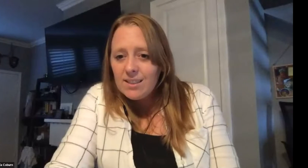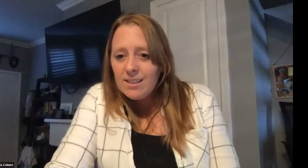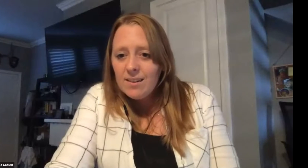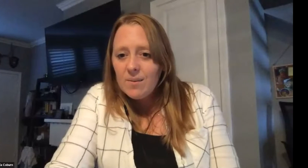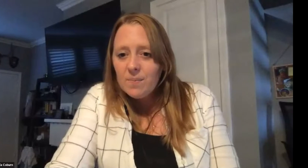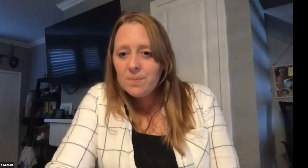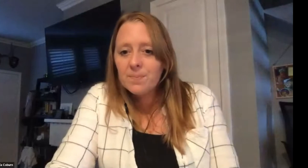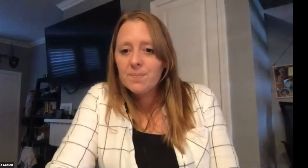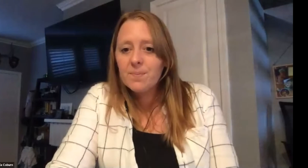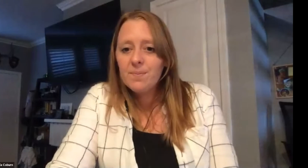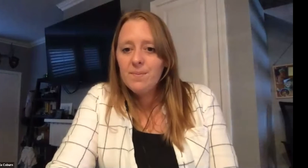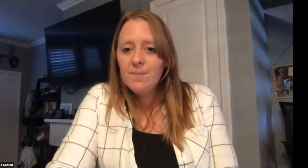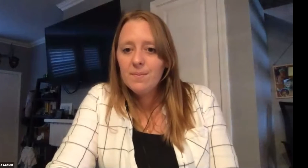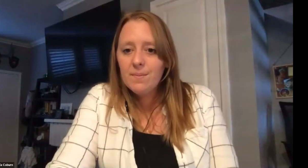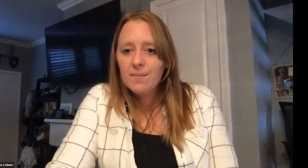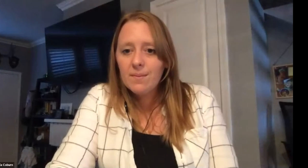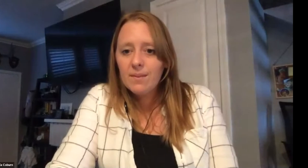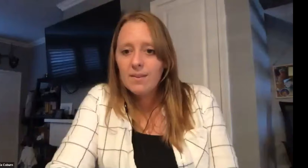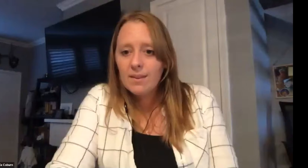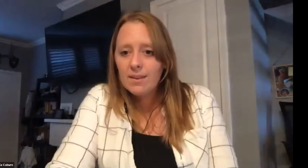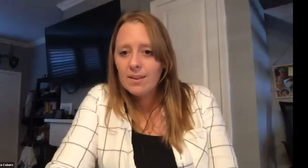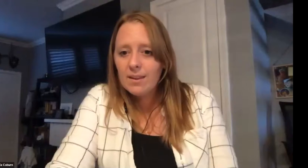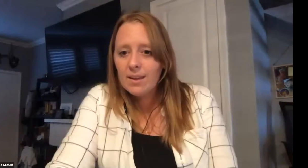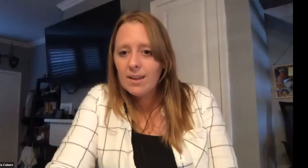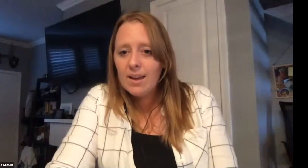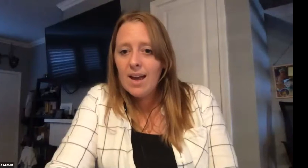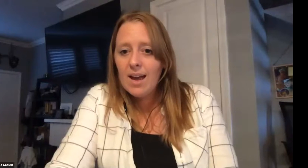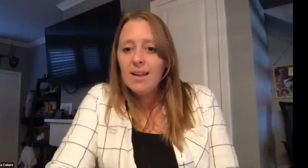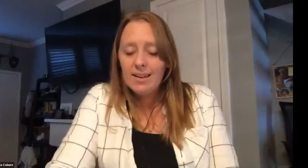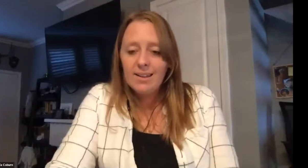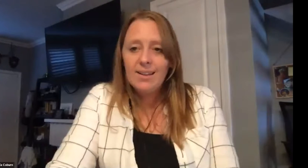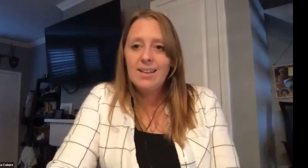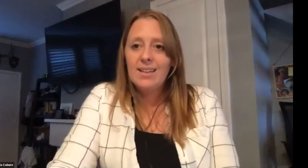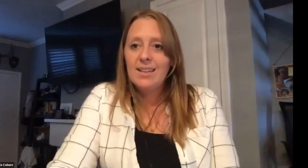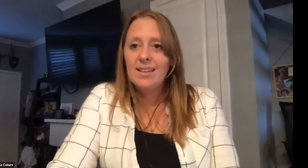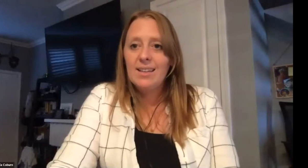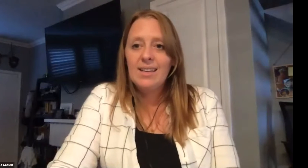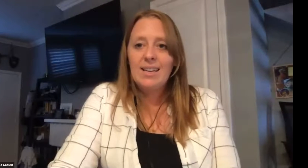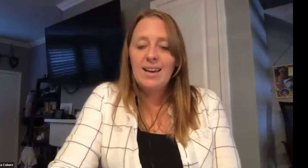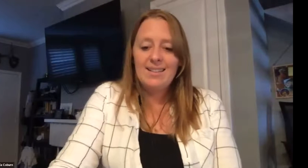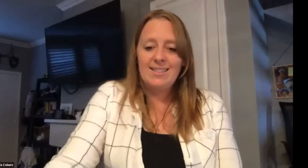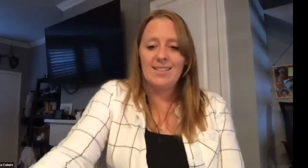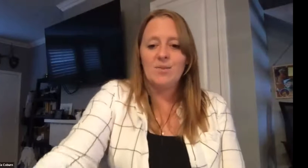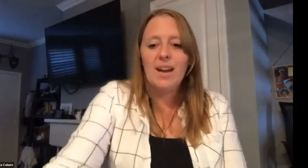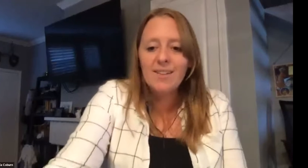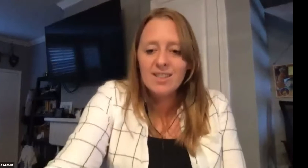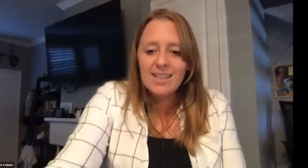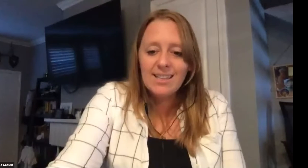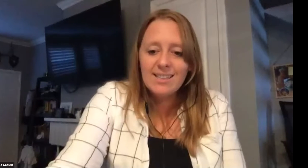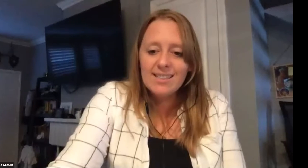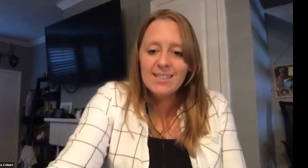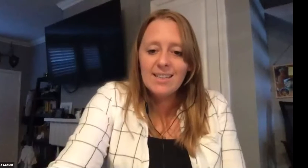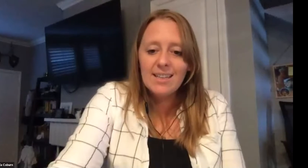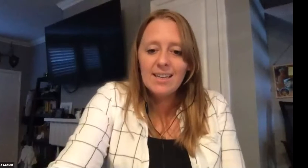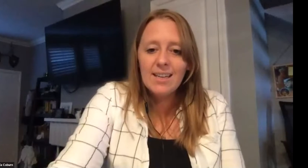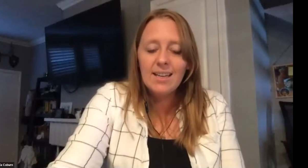There's one question from Kimberly right now. What time does the Spanish class start? That's at 4:15. Yes, that's right after